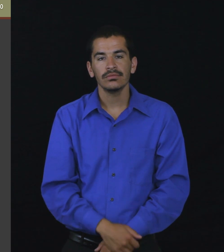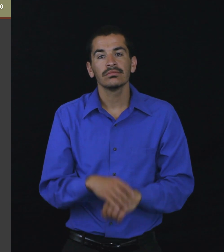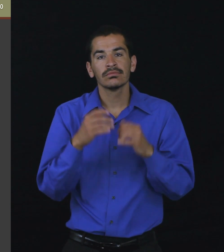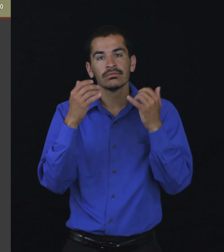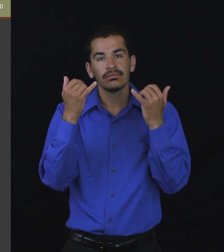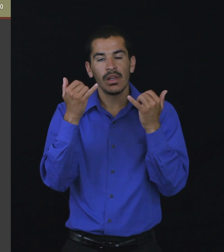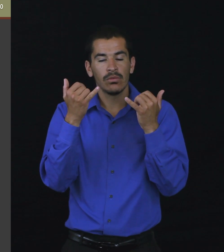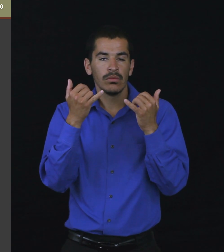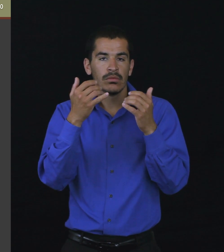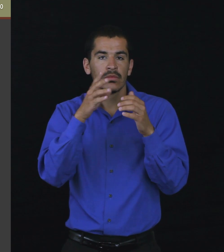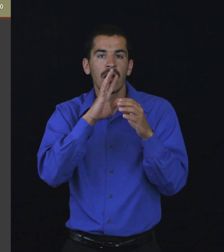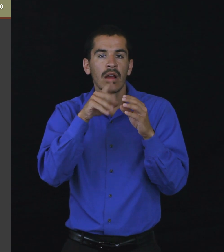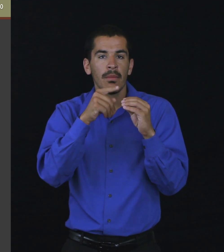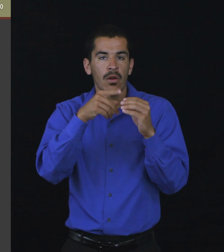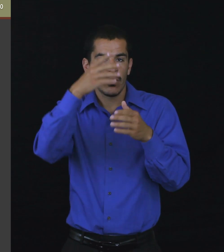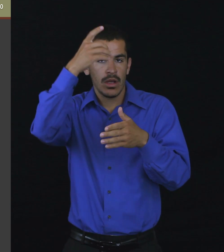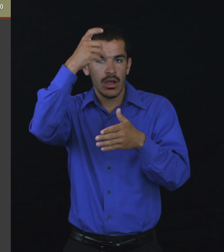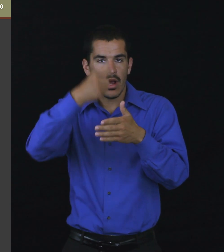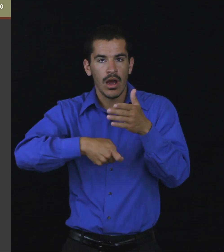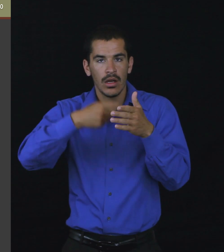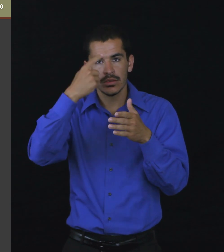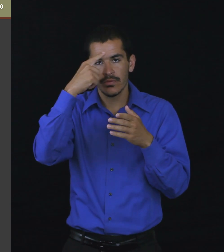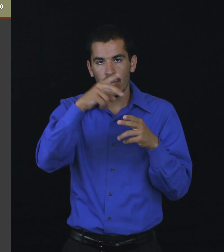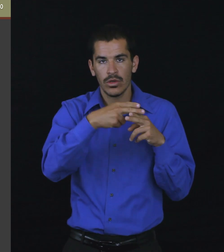Cost in the short term.